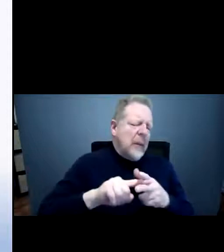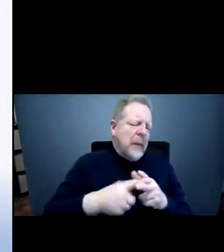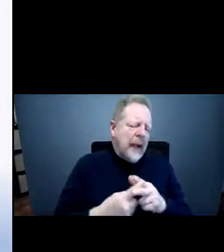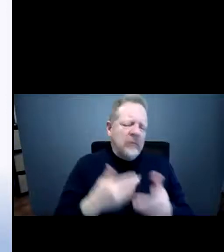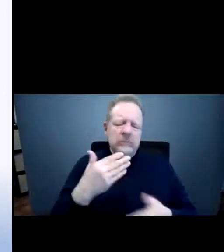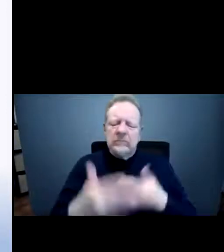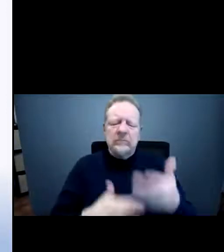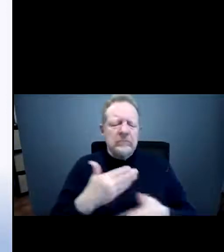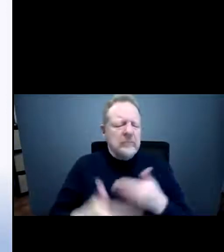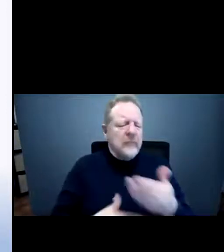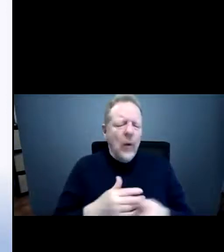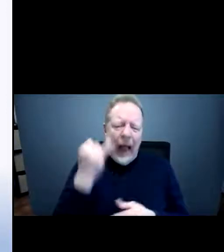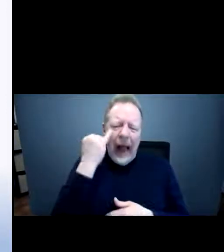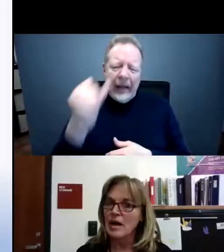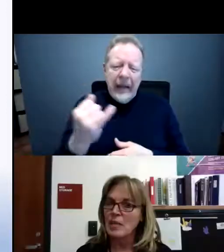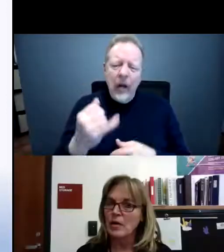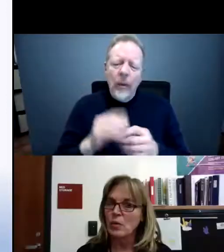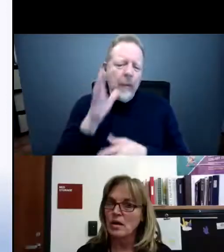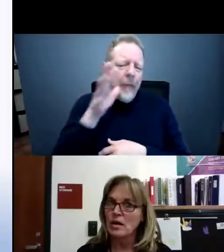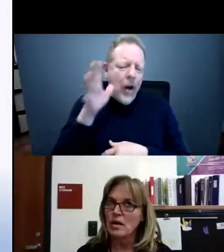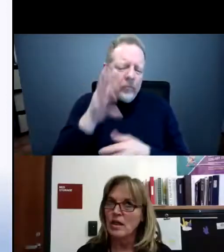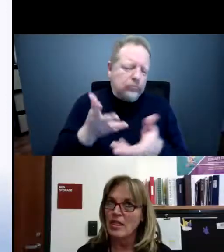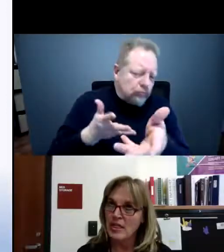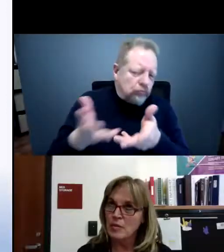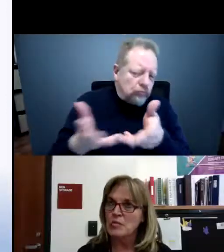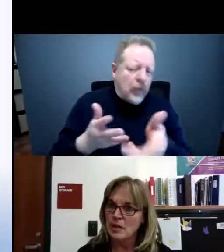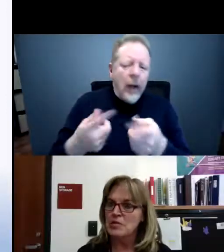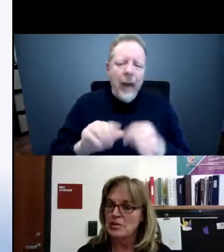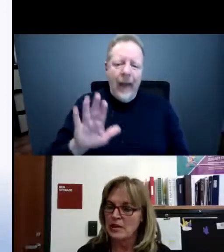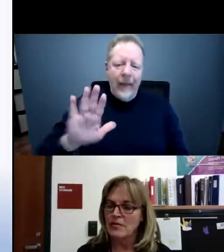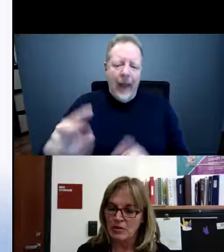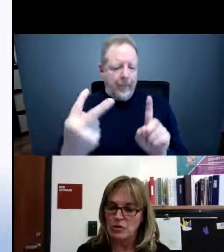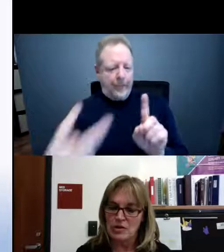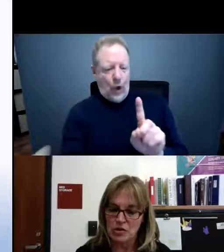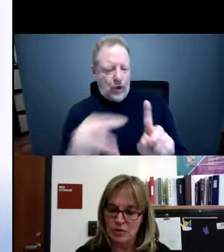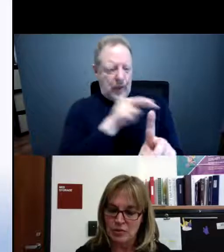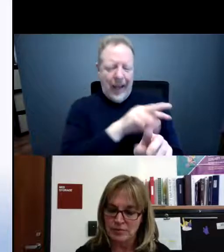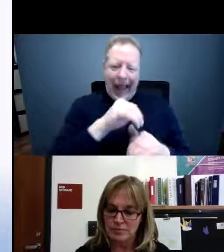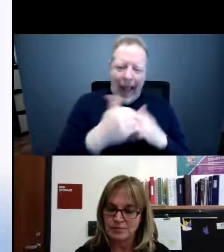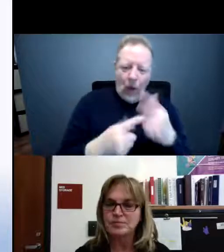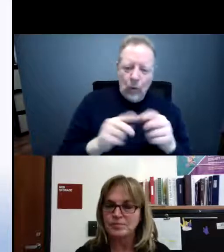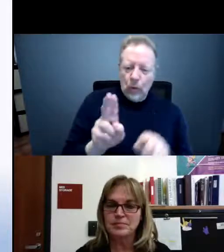ideas with the parents about their perception of how to use an interpreter.